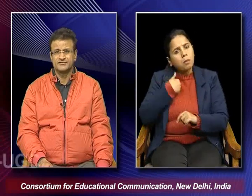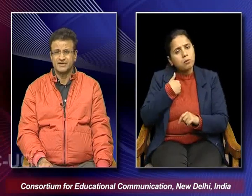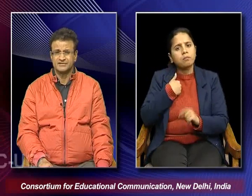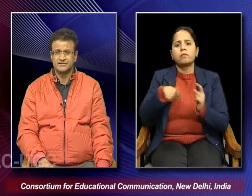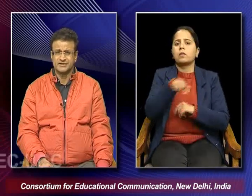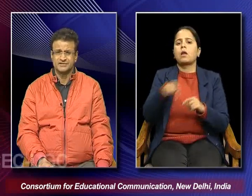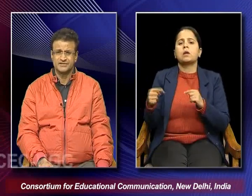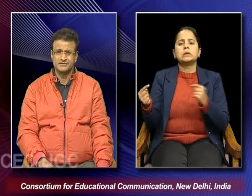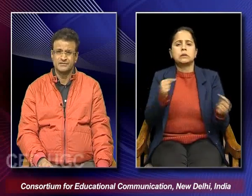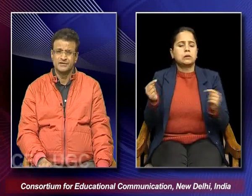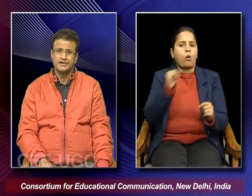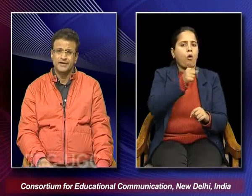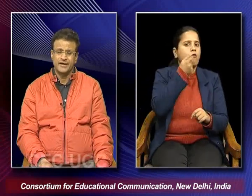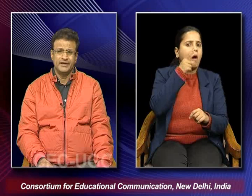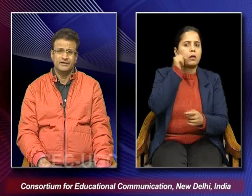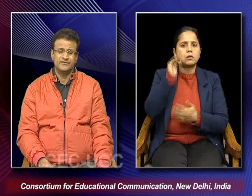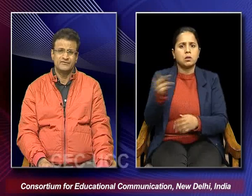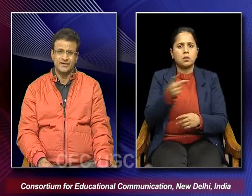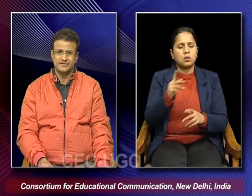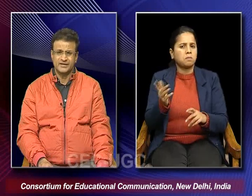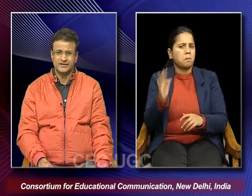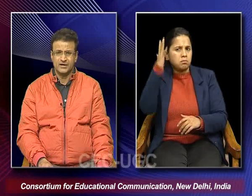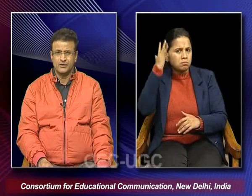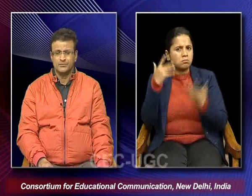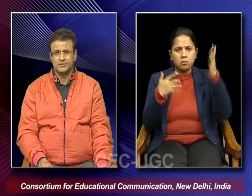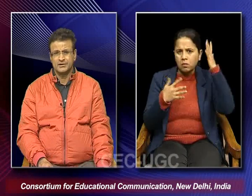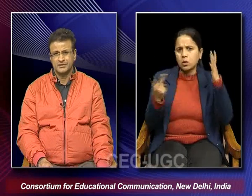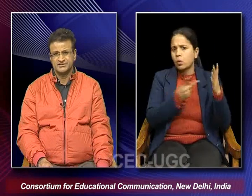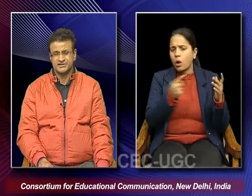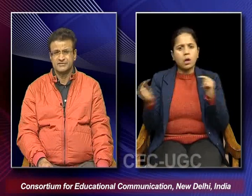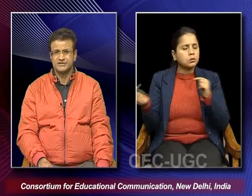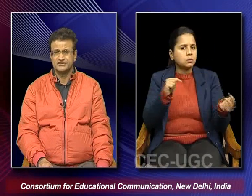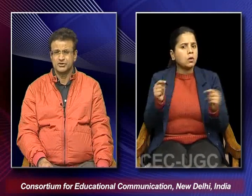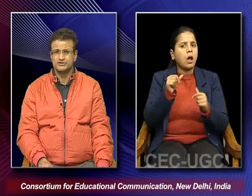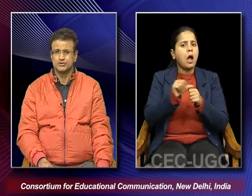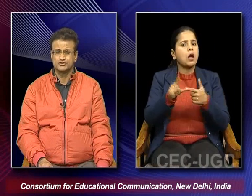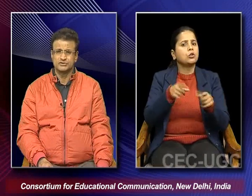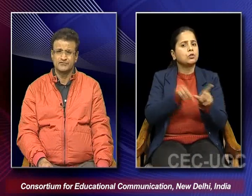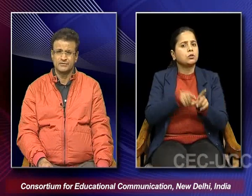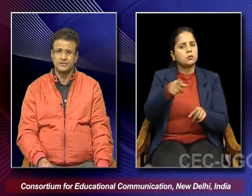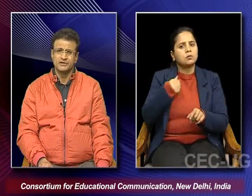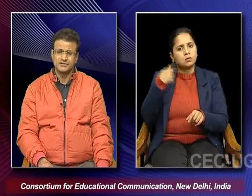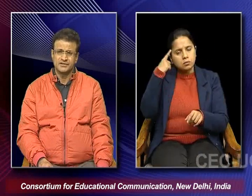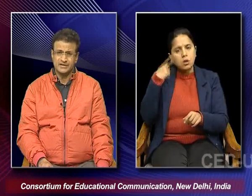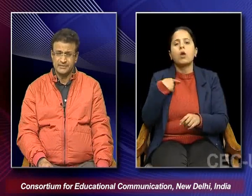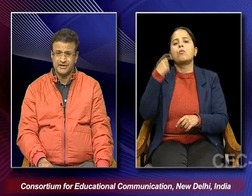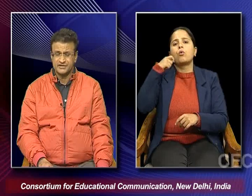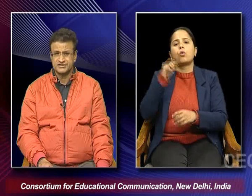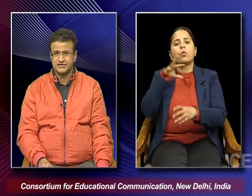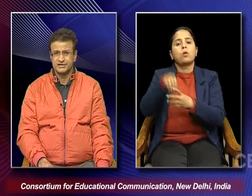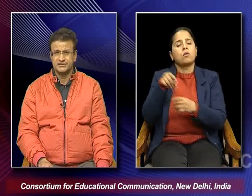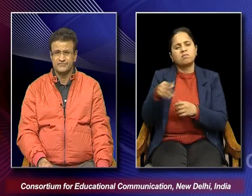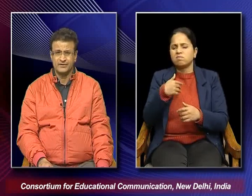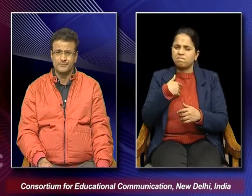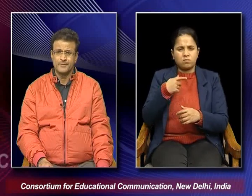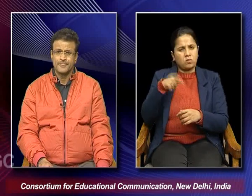between the father and the son, and we find that how Ajay Devgan, he joins also the kidnapping